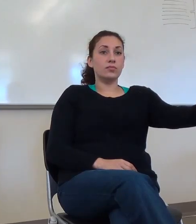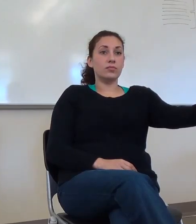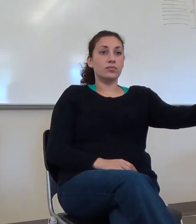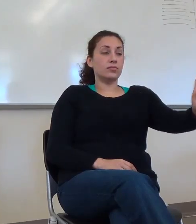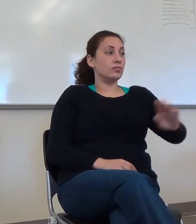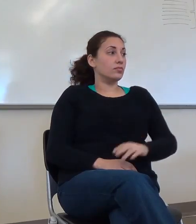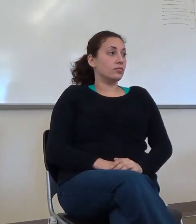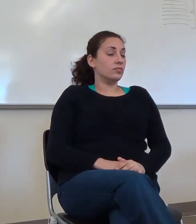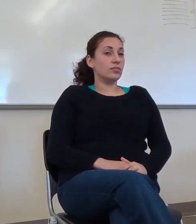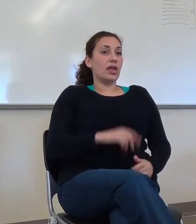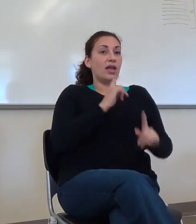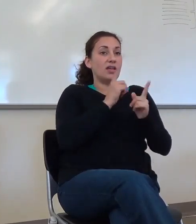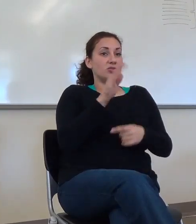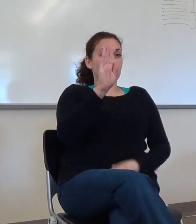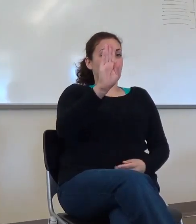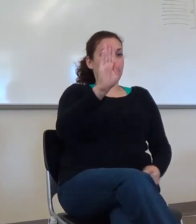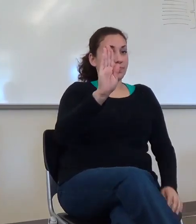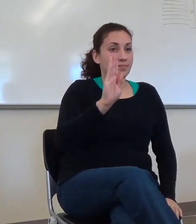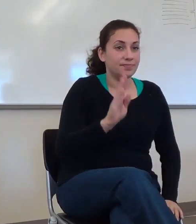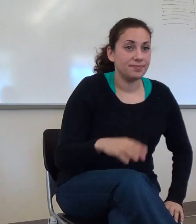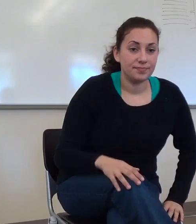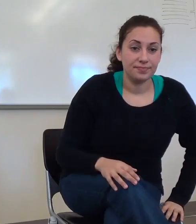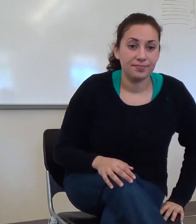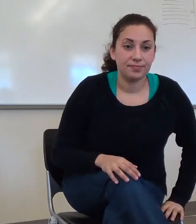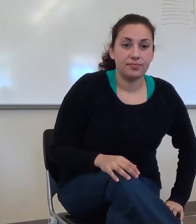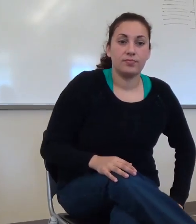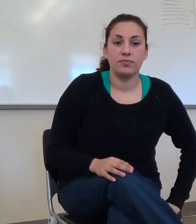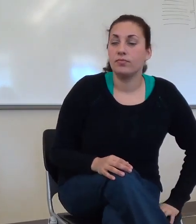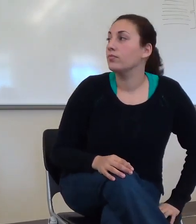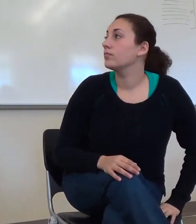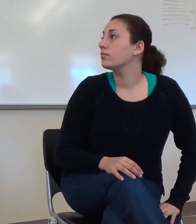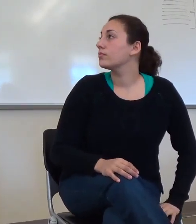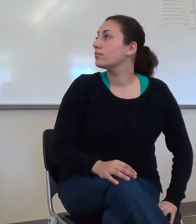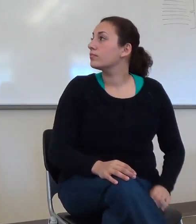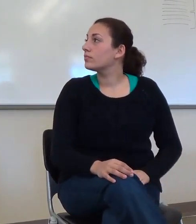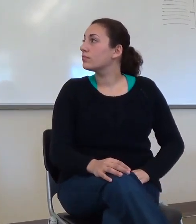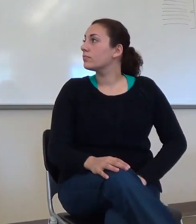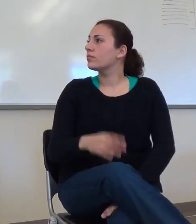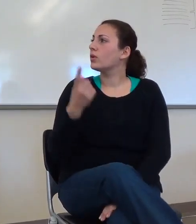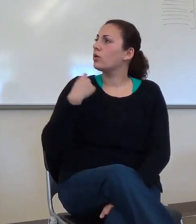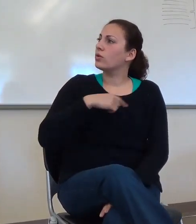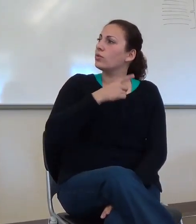to pick from 4. Okay, what do we see mentioned throughout?